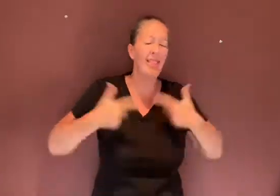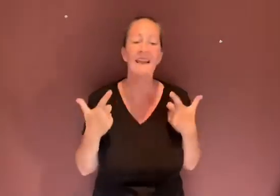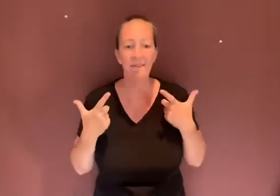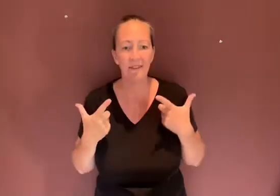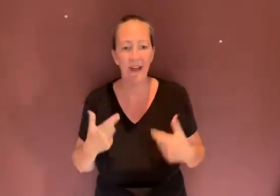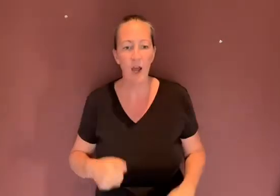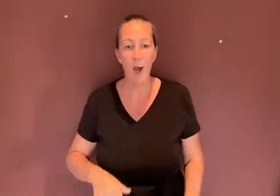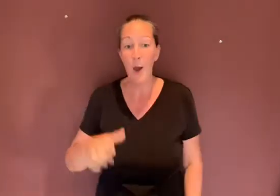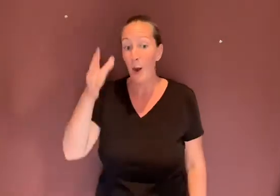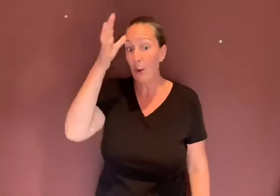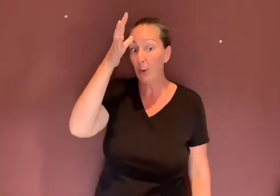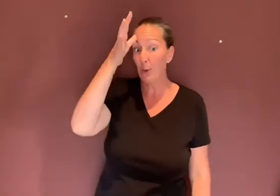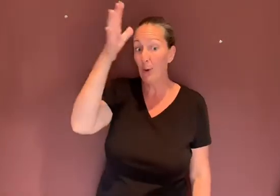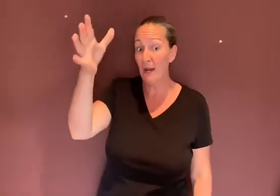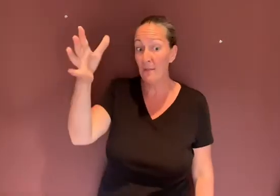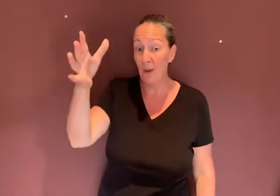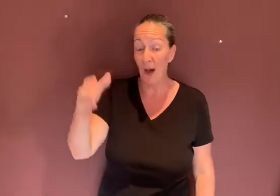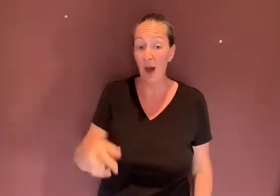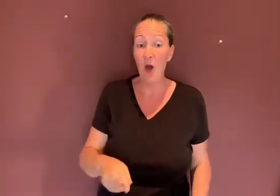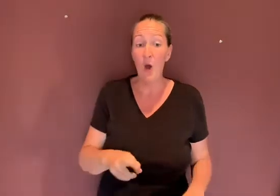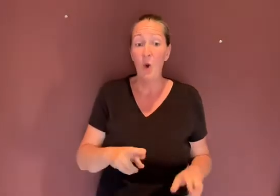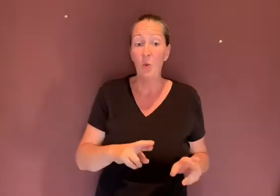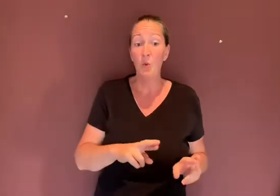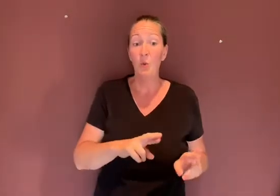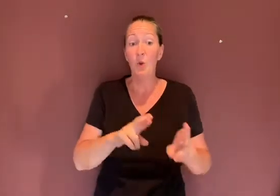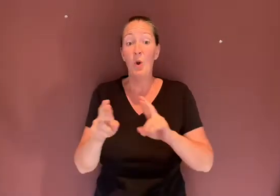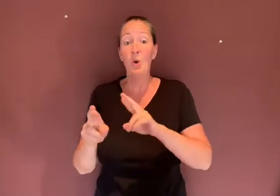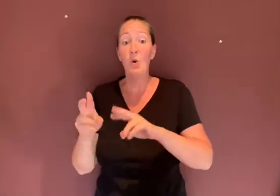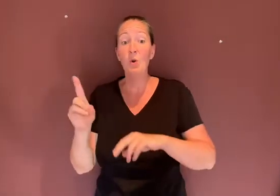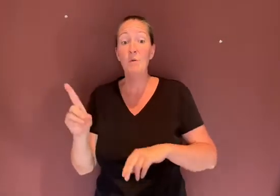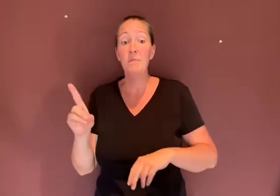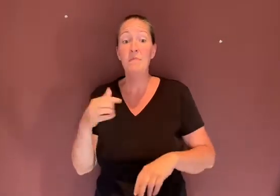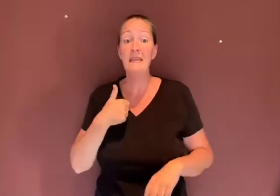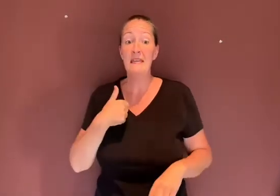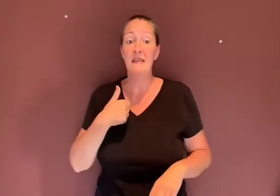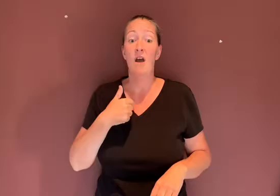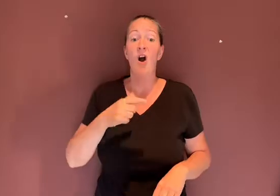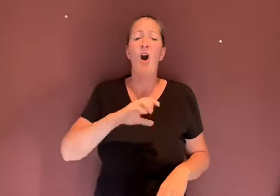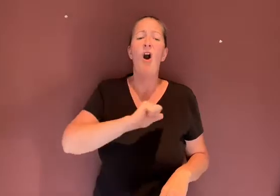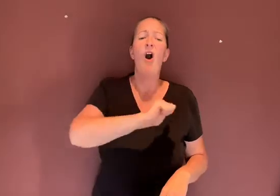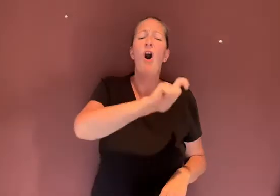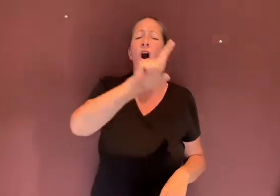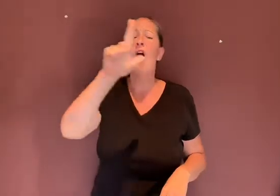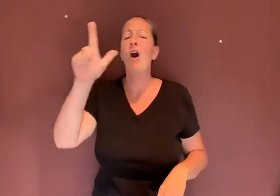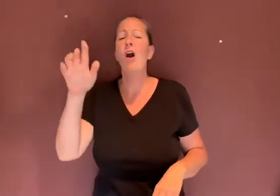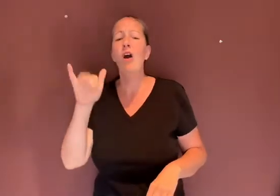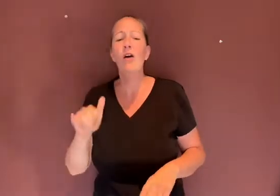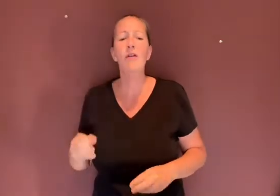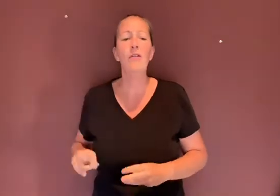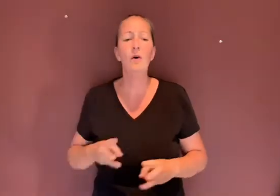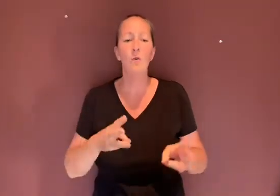life. Grandpa rowed me all the